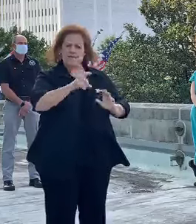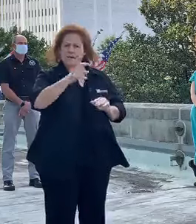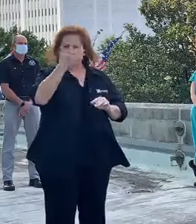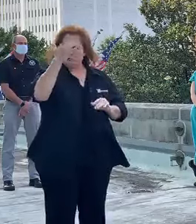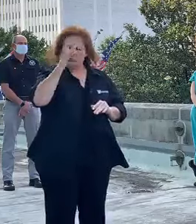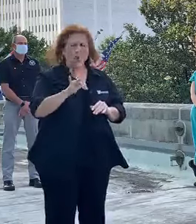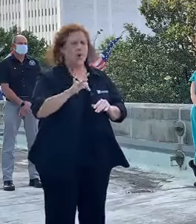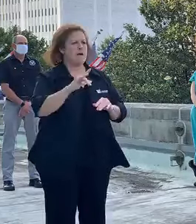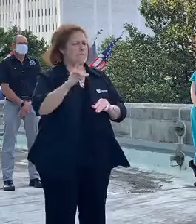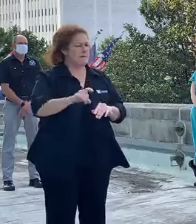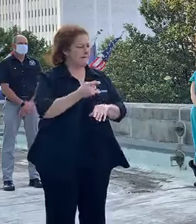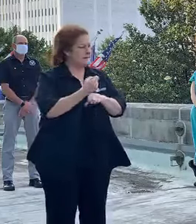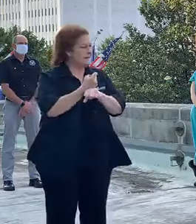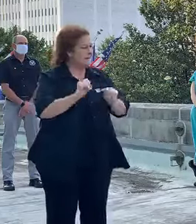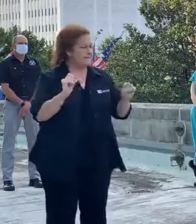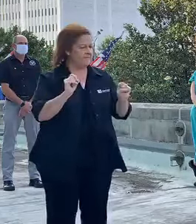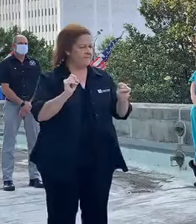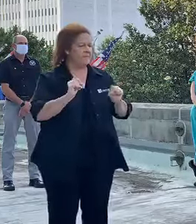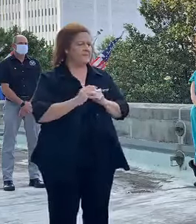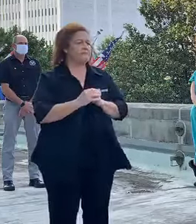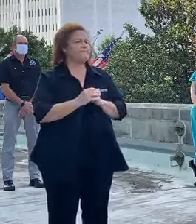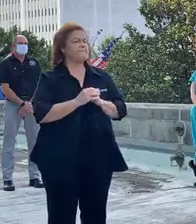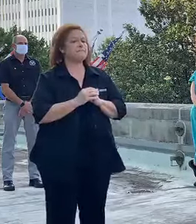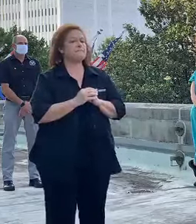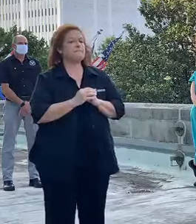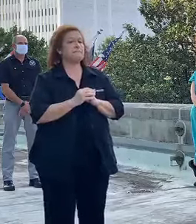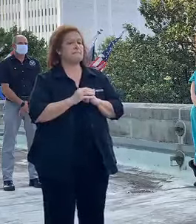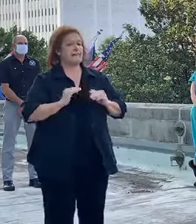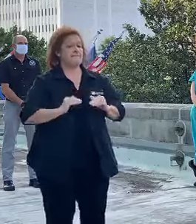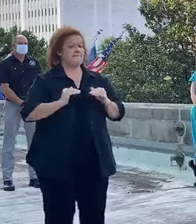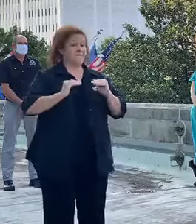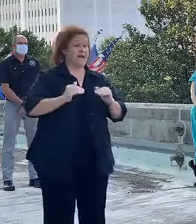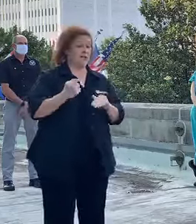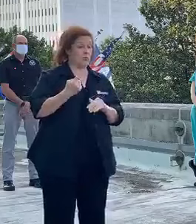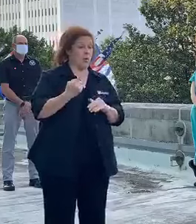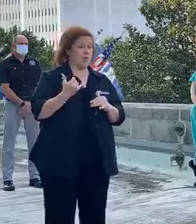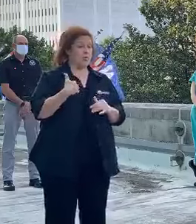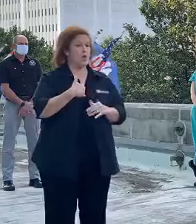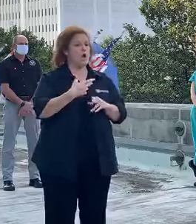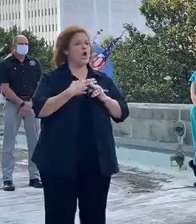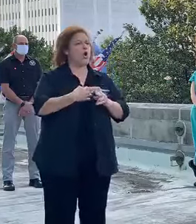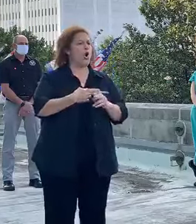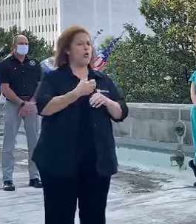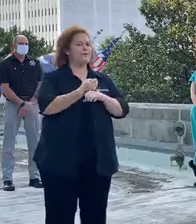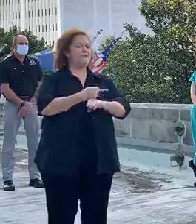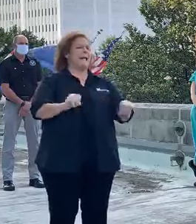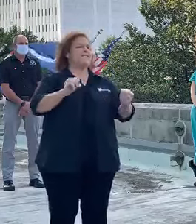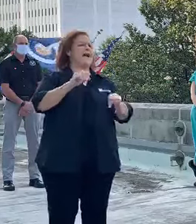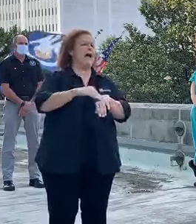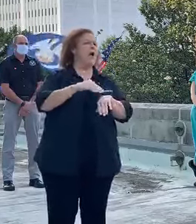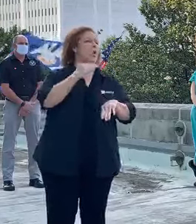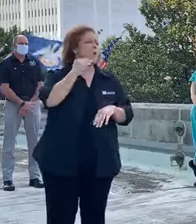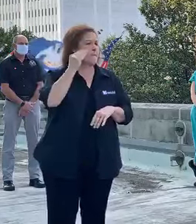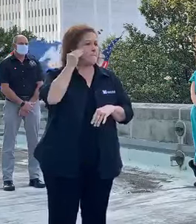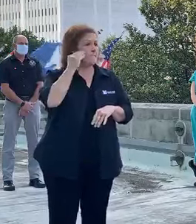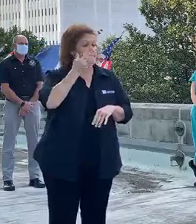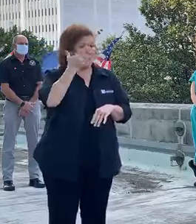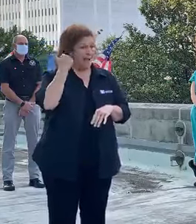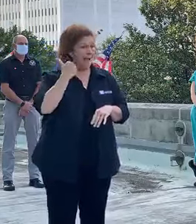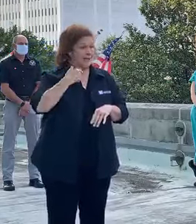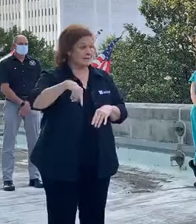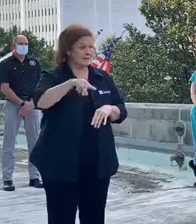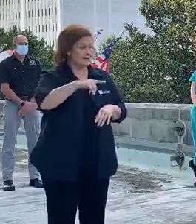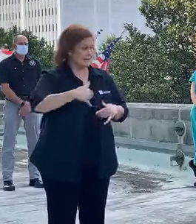and to be safe. Under phase 1, we're calling it safest at home, because you're